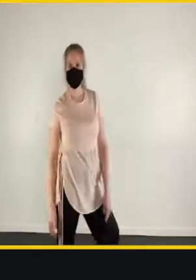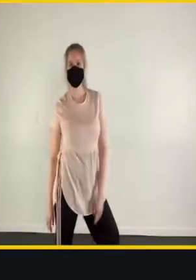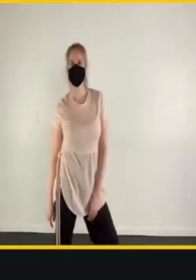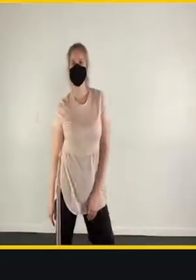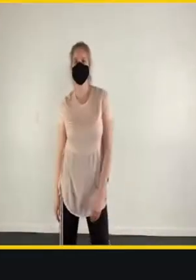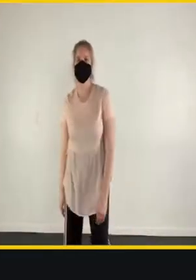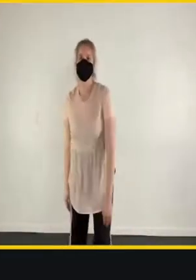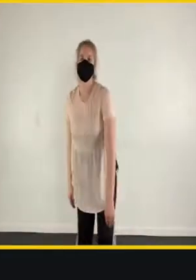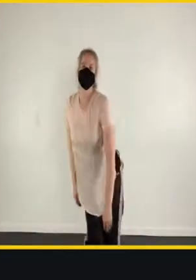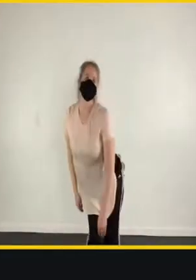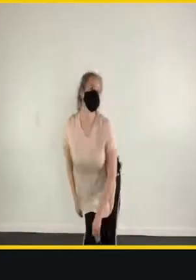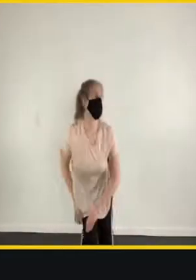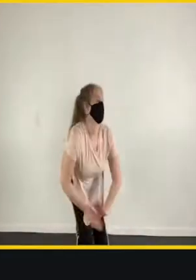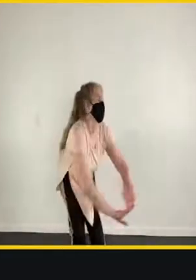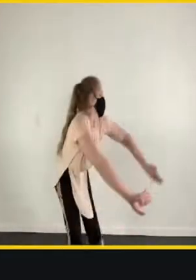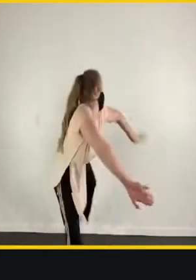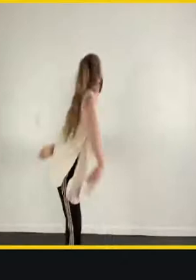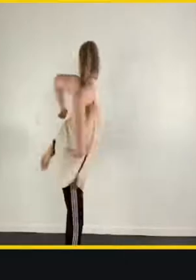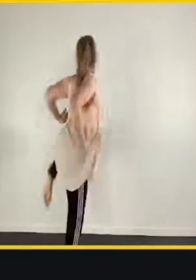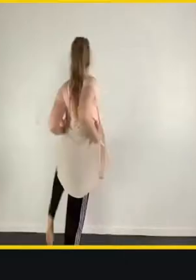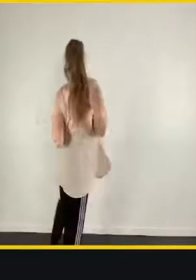We had Thanksgiving together.